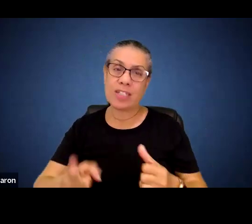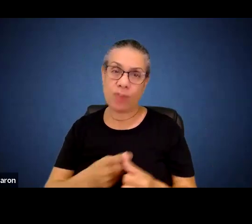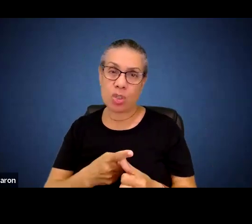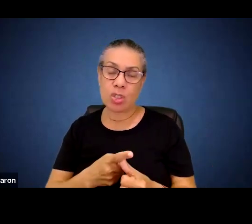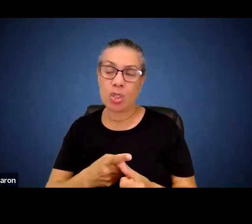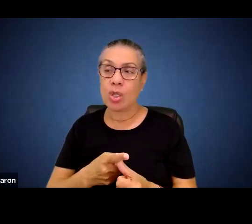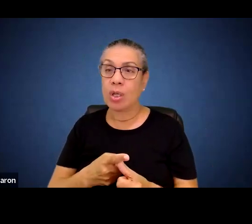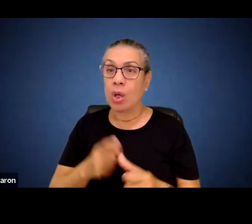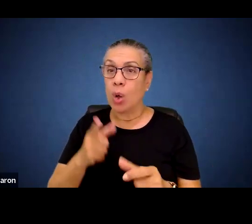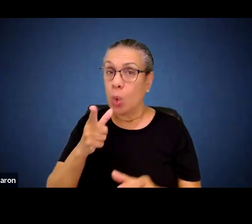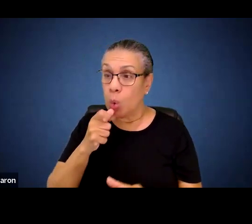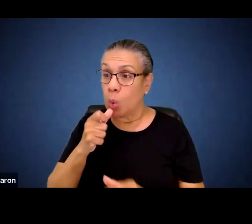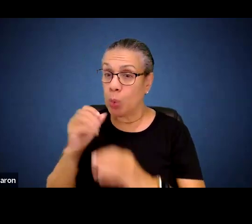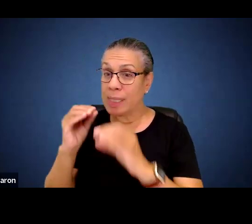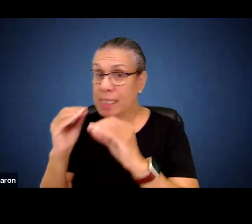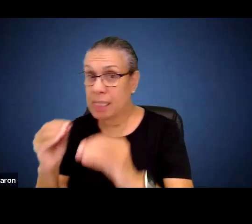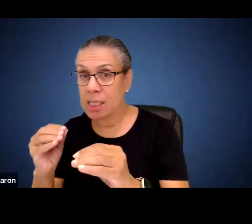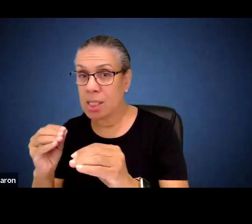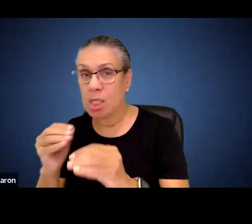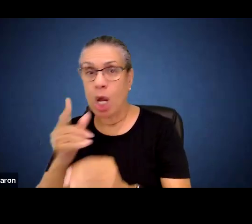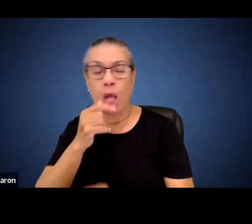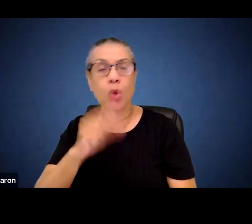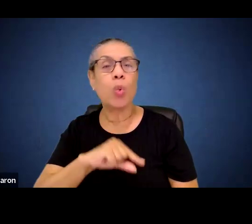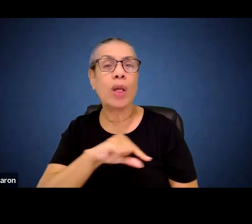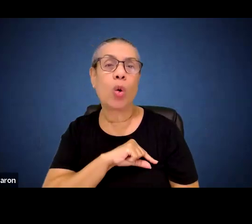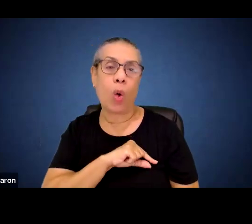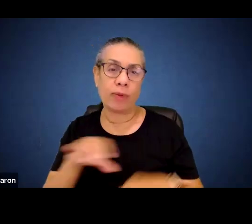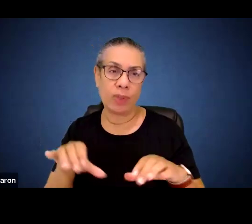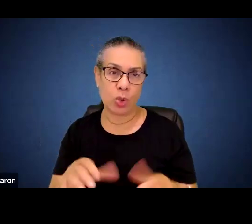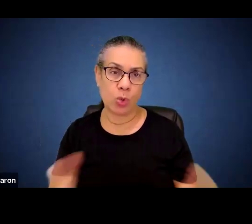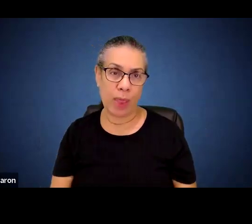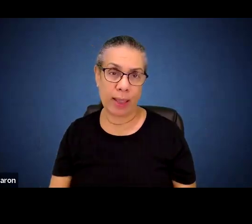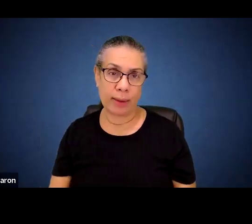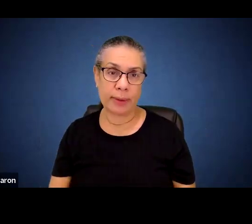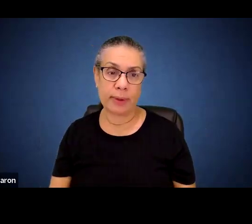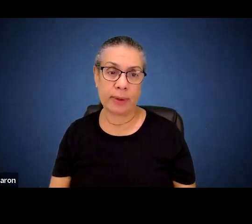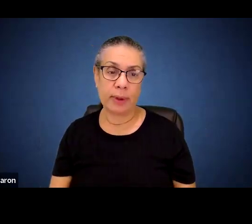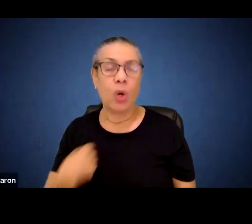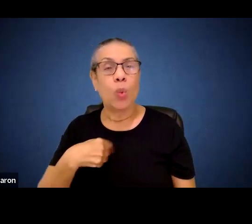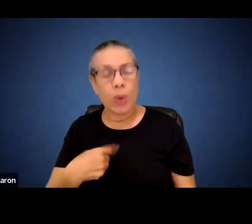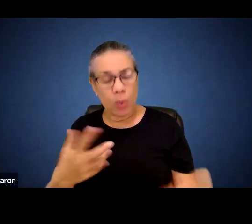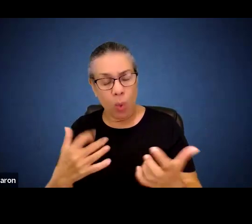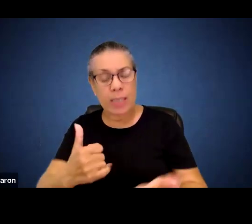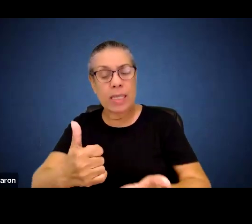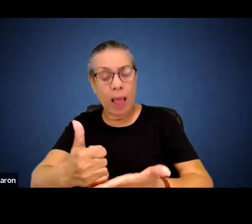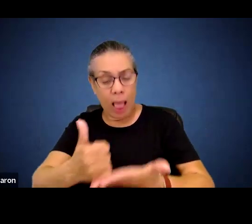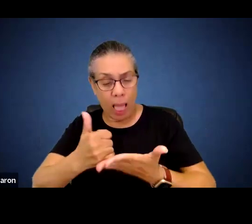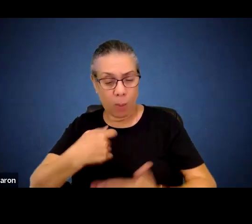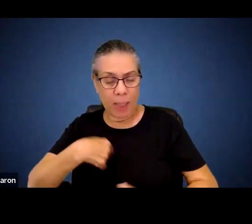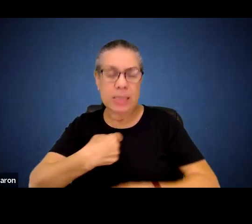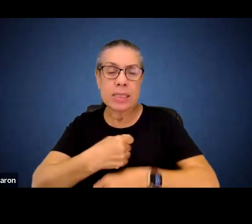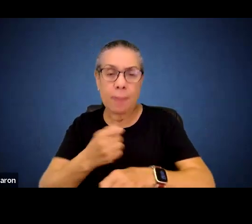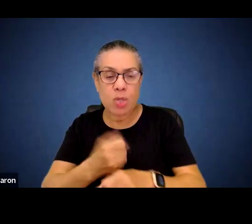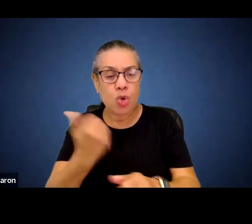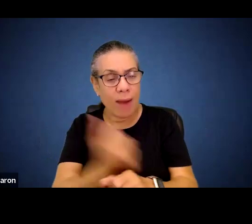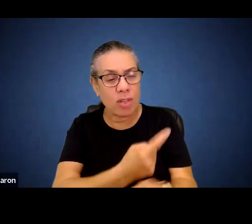who we're really trying to educate, to make sure that we can tell that story to help us make sure the right resources are in